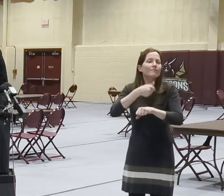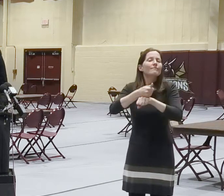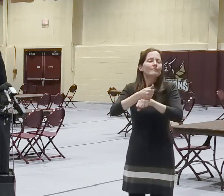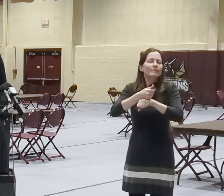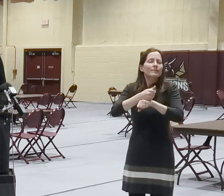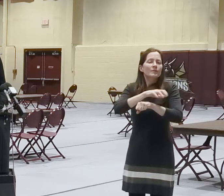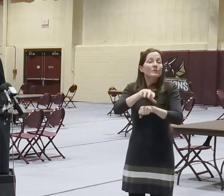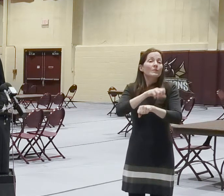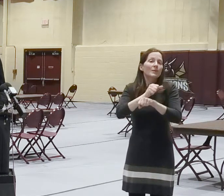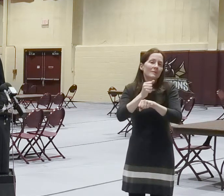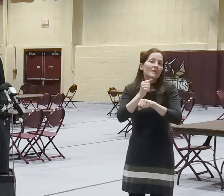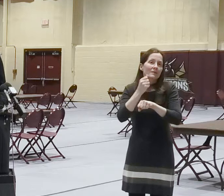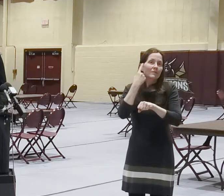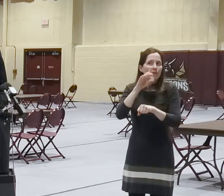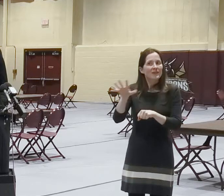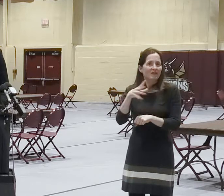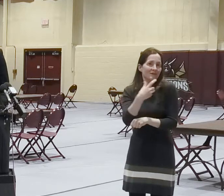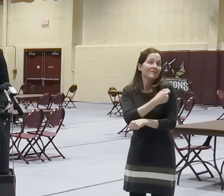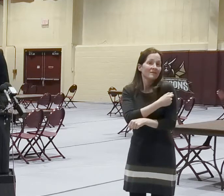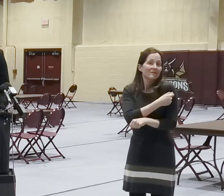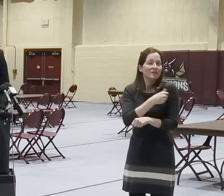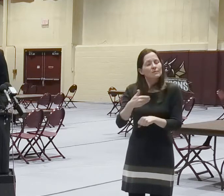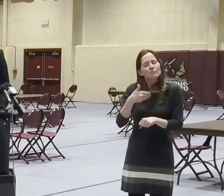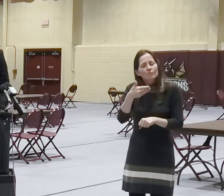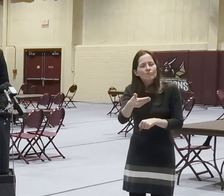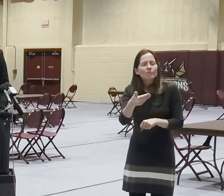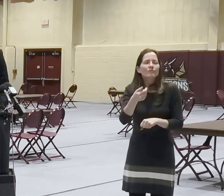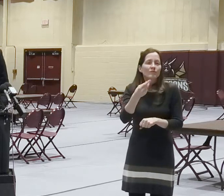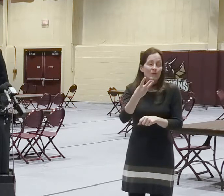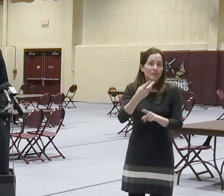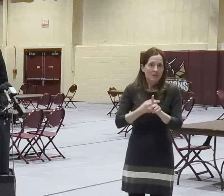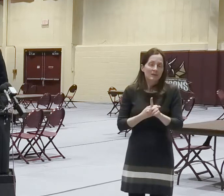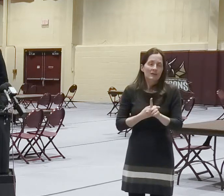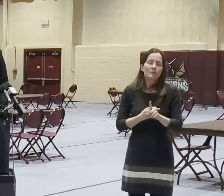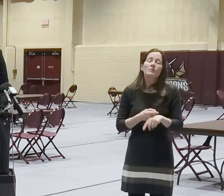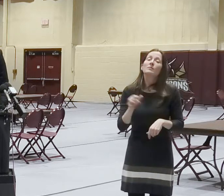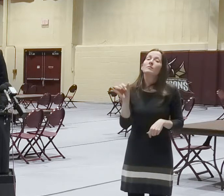will also be expanding this week on our website